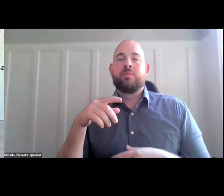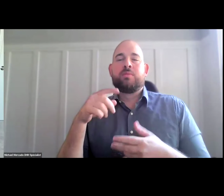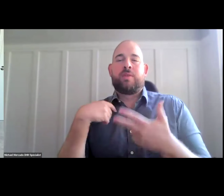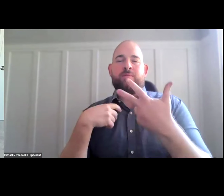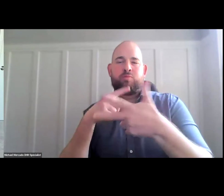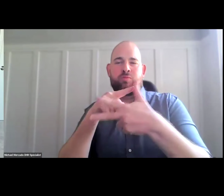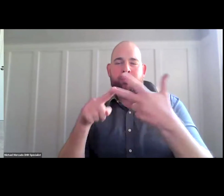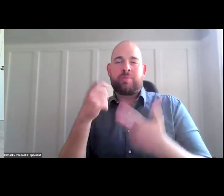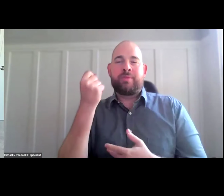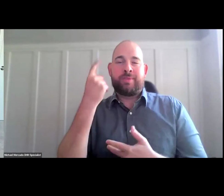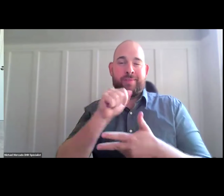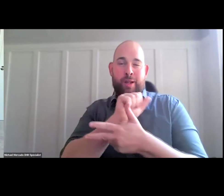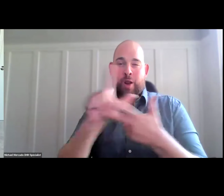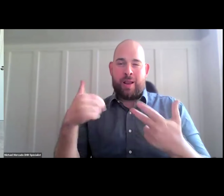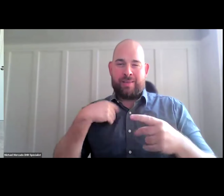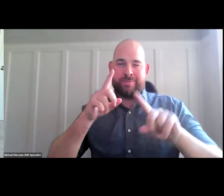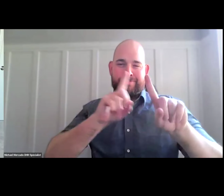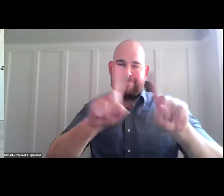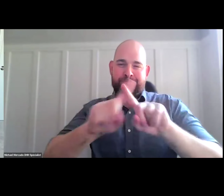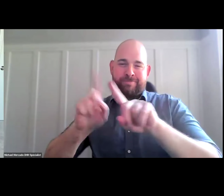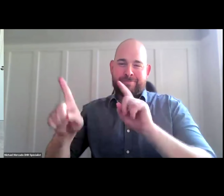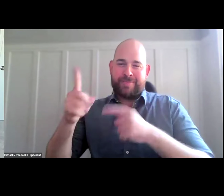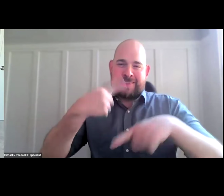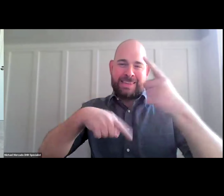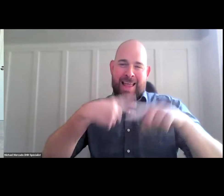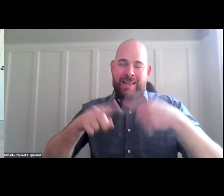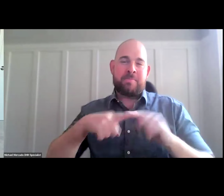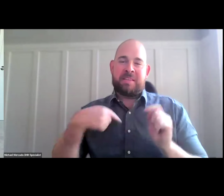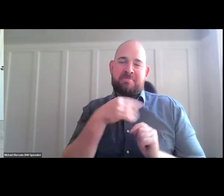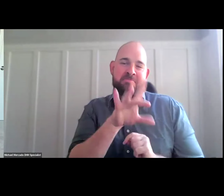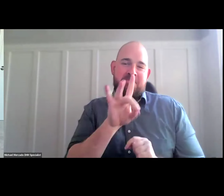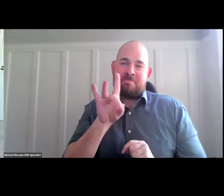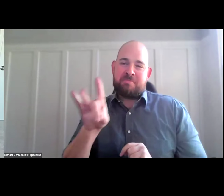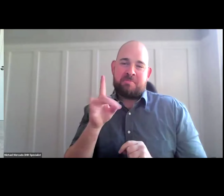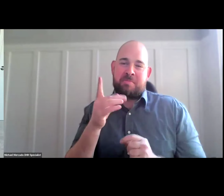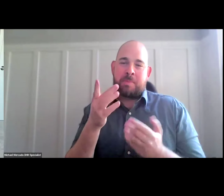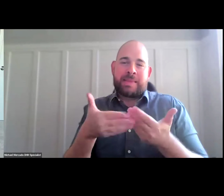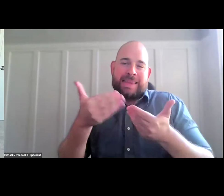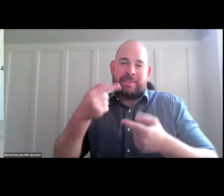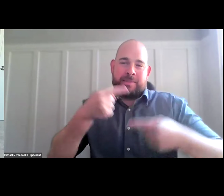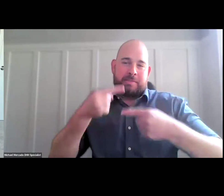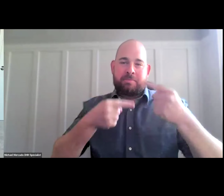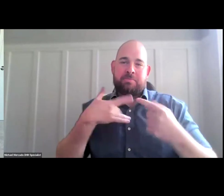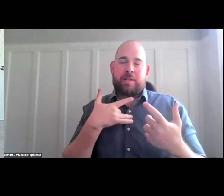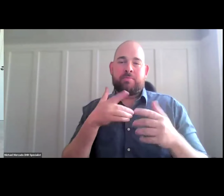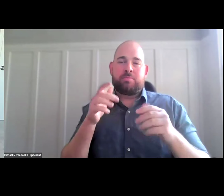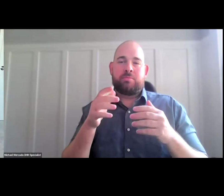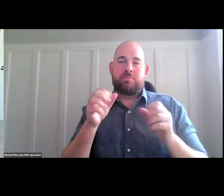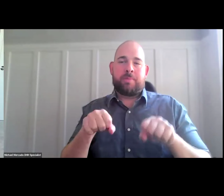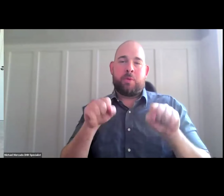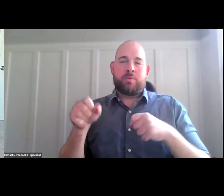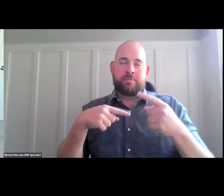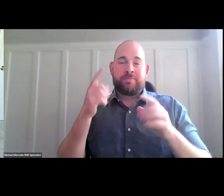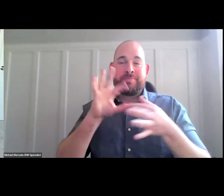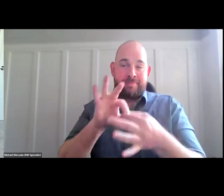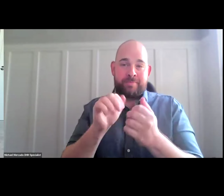So I'm going to start with the signs of the week. I've got 3 here today. There are some variations here, and I'm just picking the